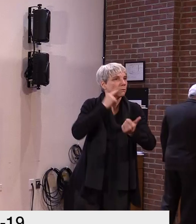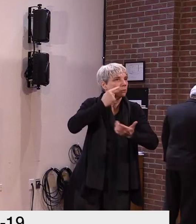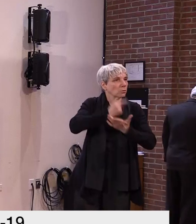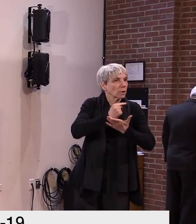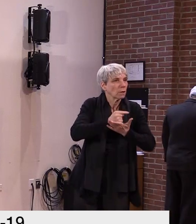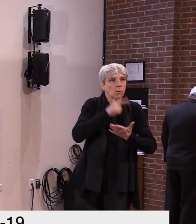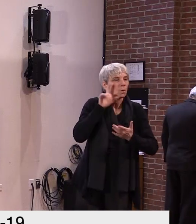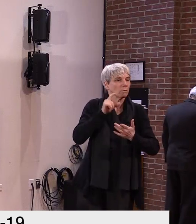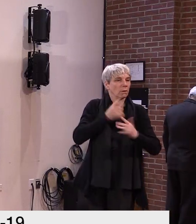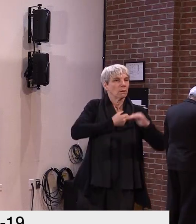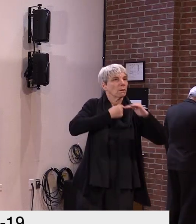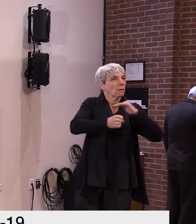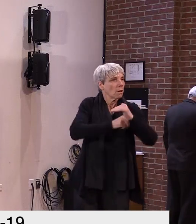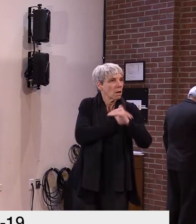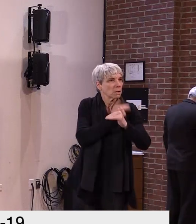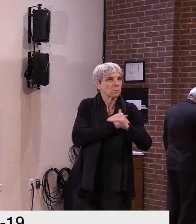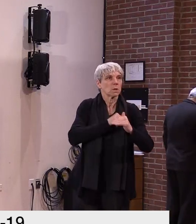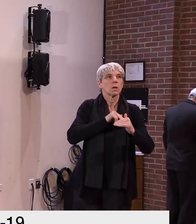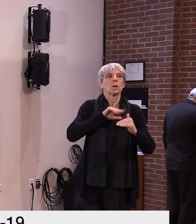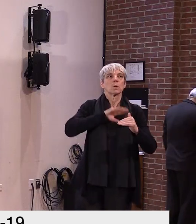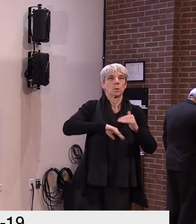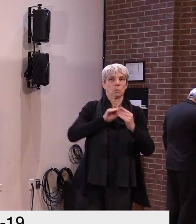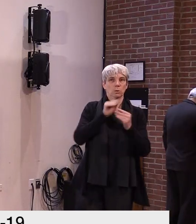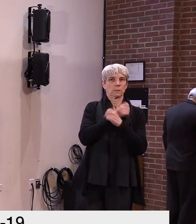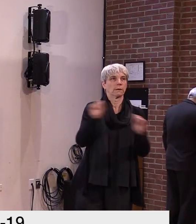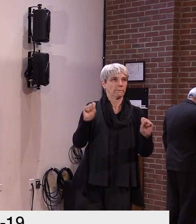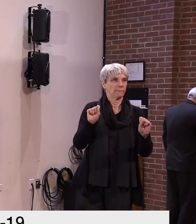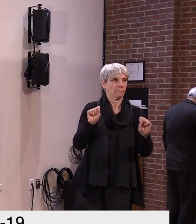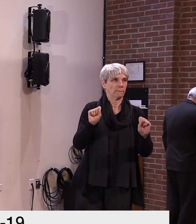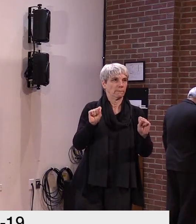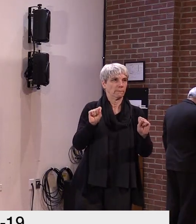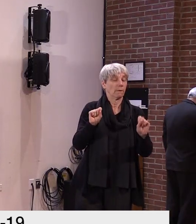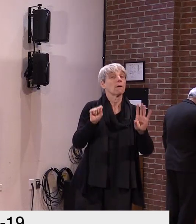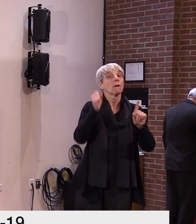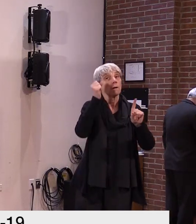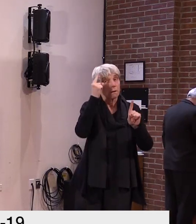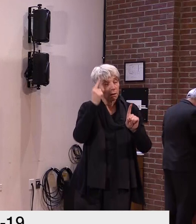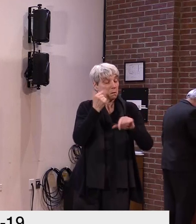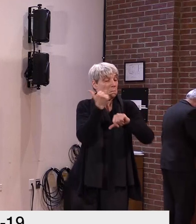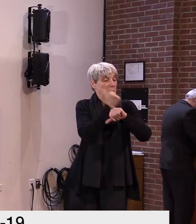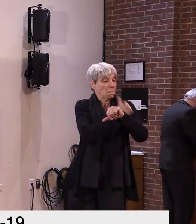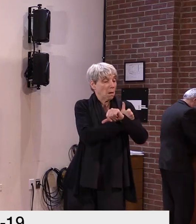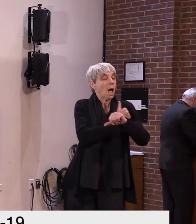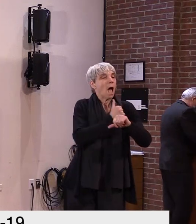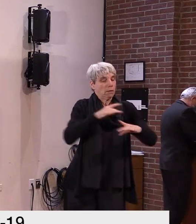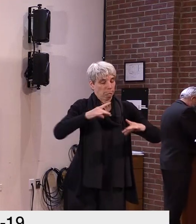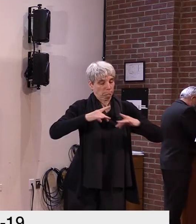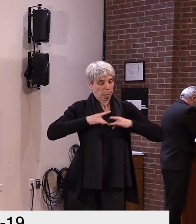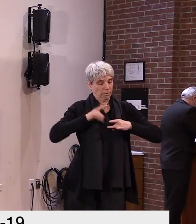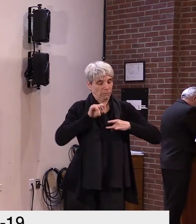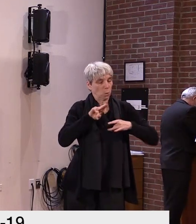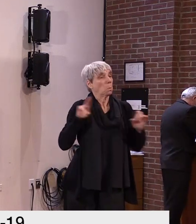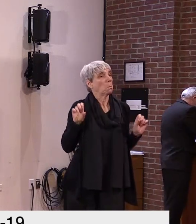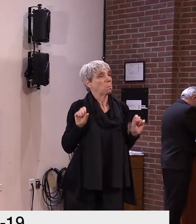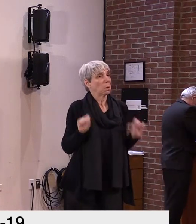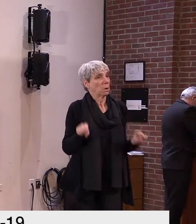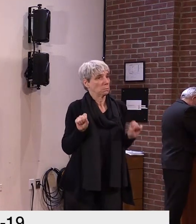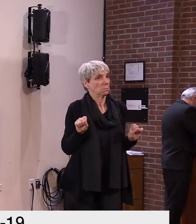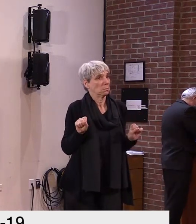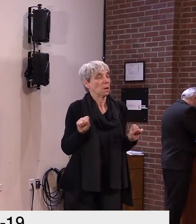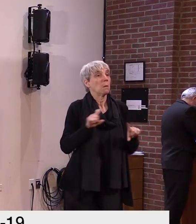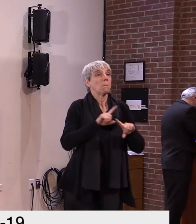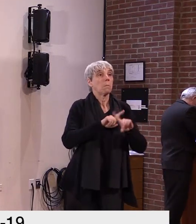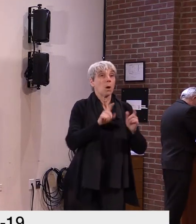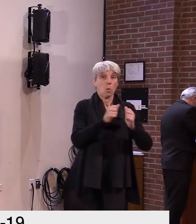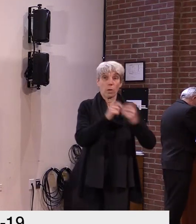if you get your flu shot and you still get the flu, the vaccine can reduce the severity of